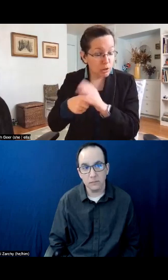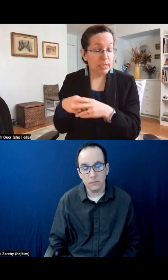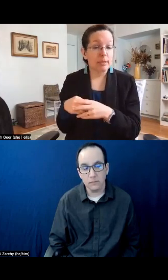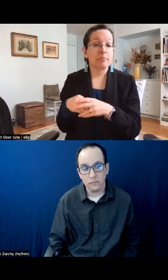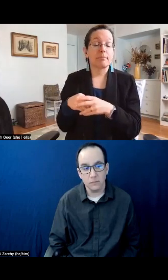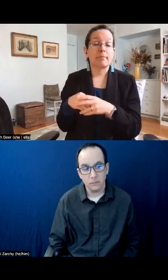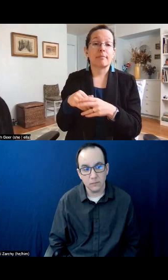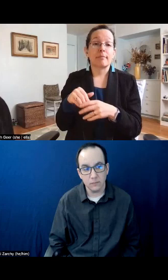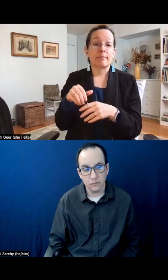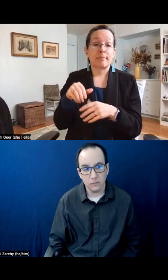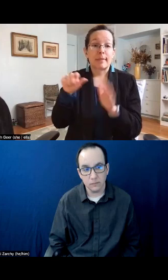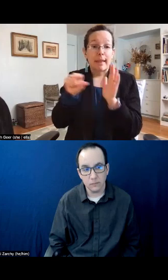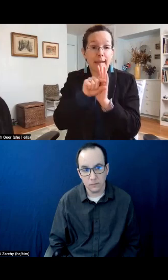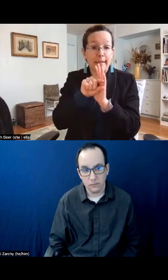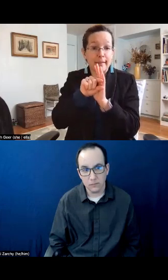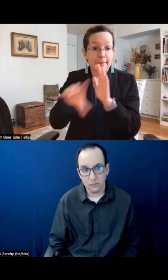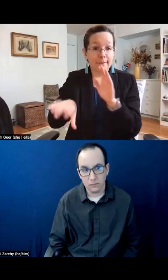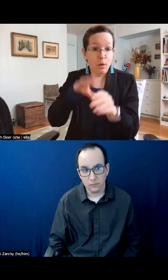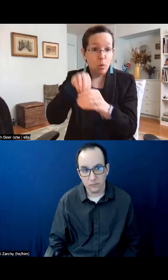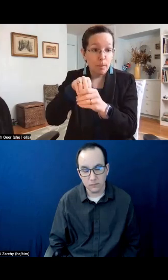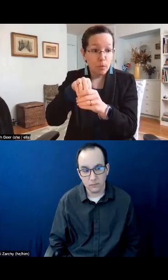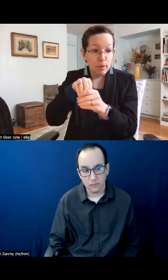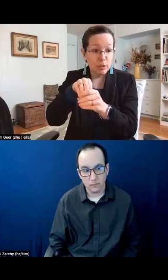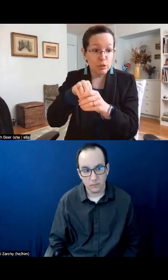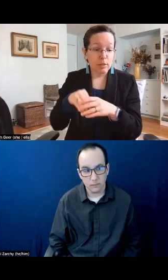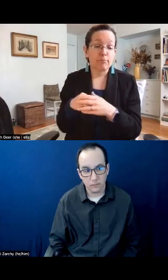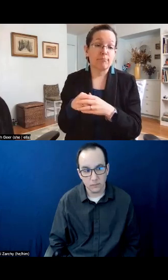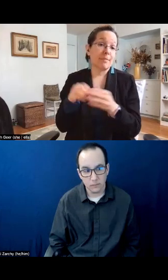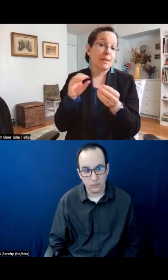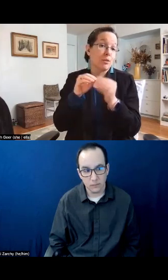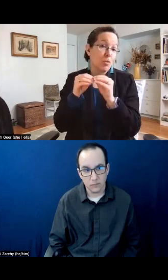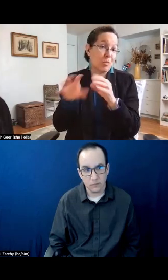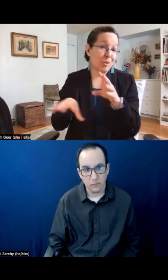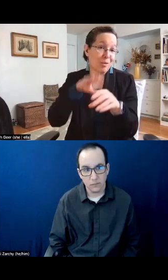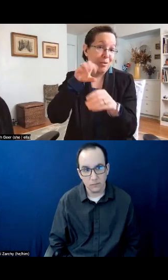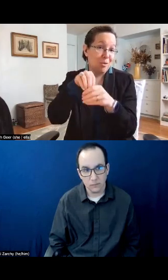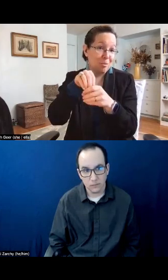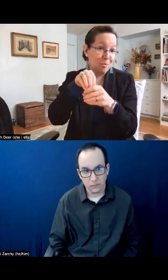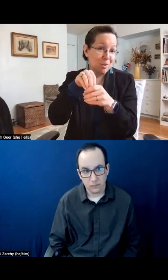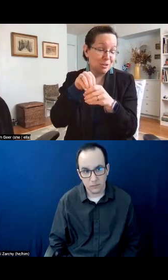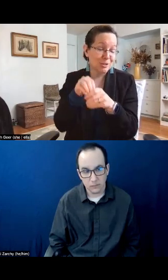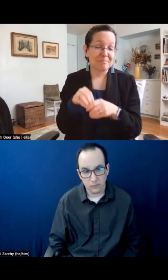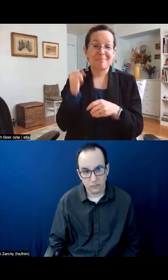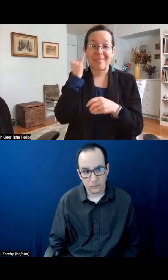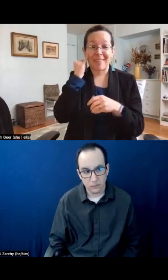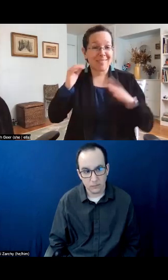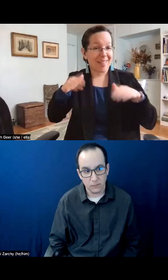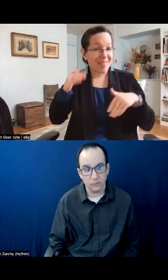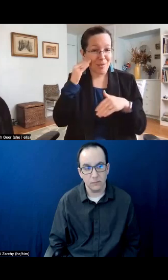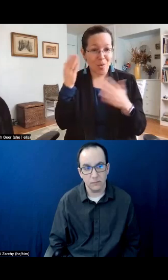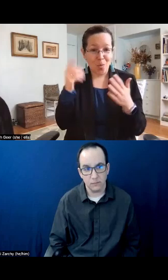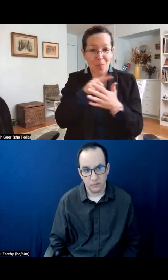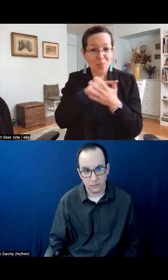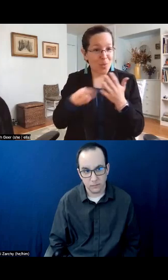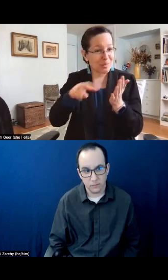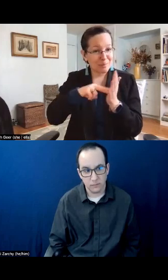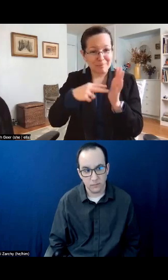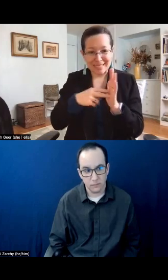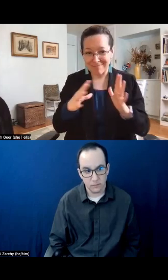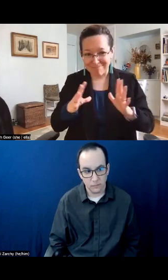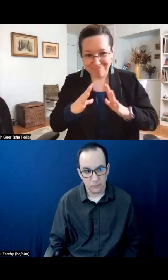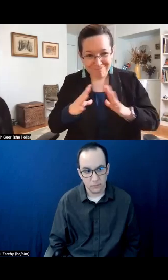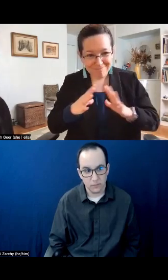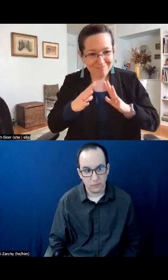In sign languages, we have for derivational morphology, noun-verb pairs, negative incorporation, negation,